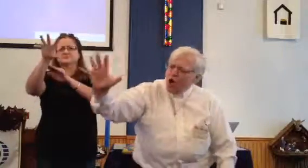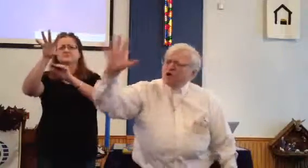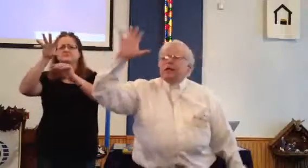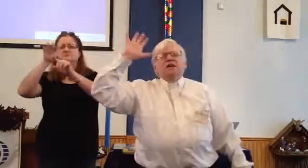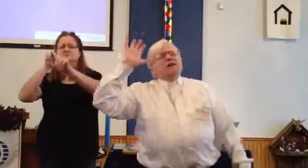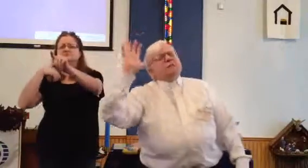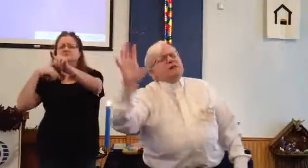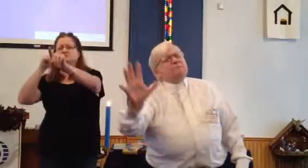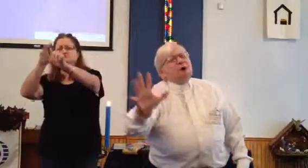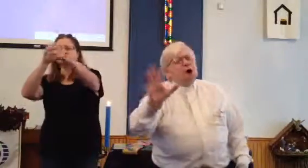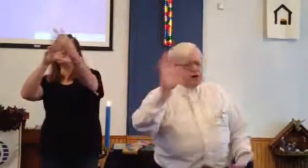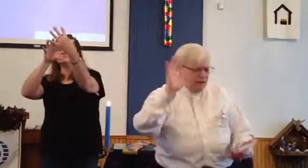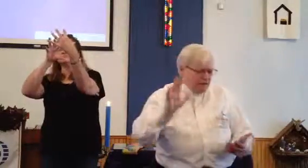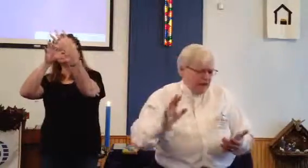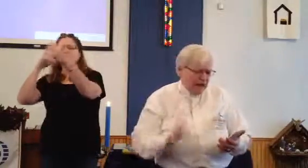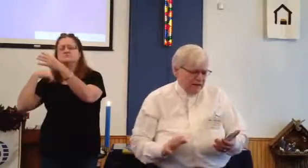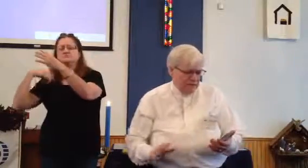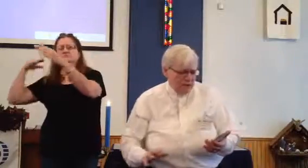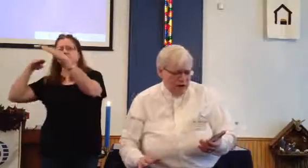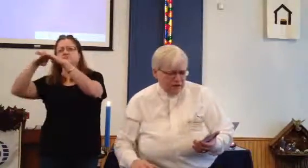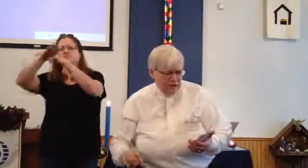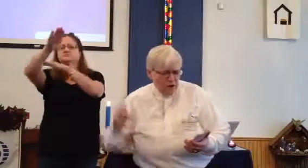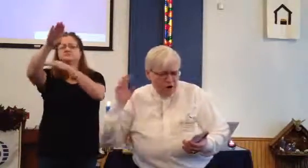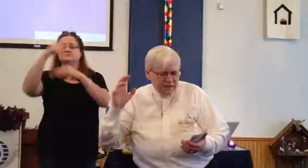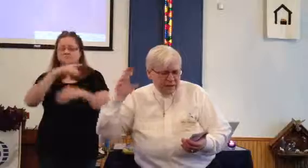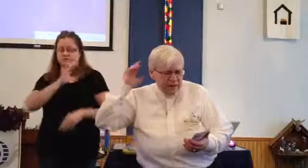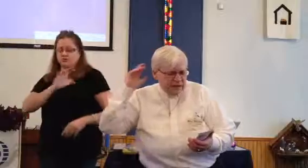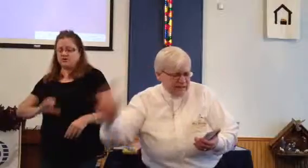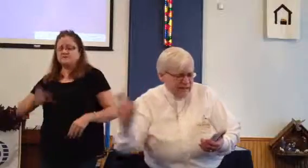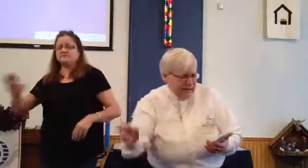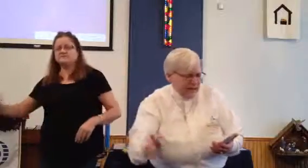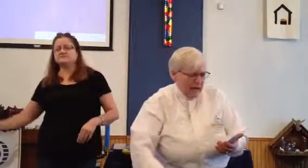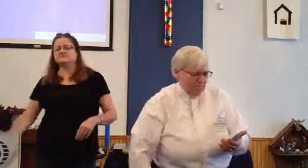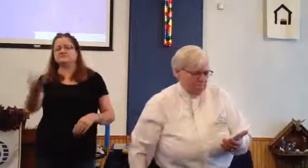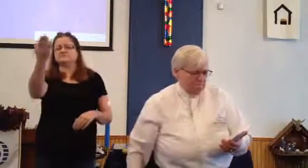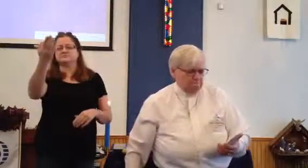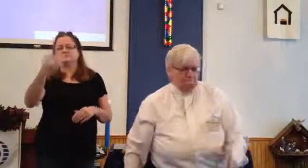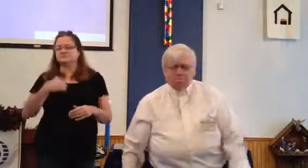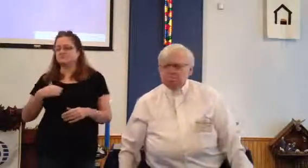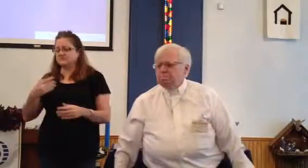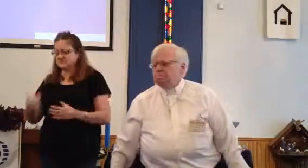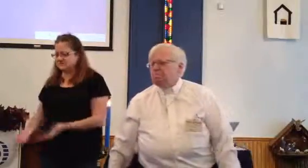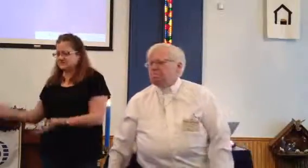are called to be a part of the light of Christ. We're called to stand up.